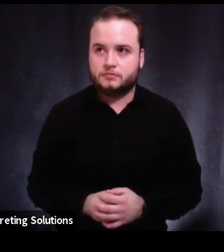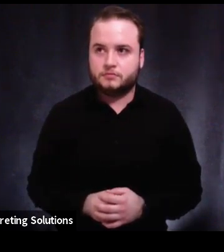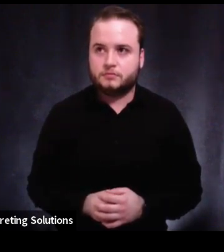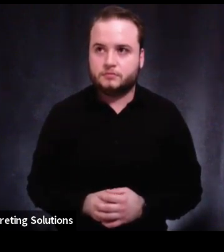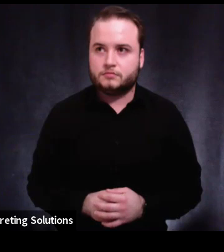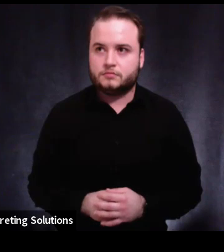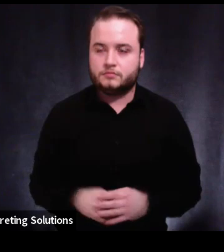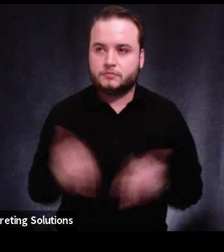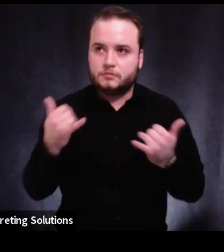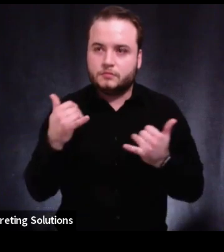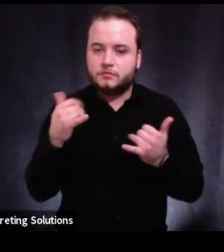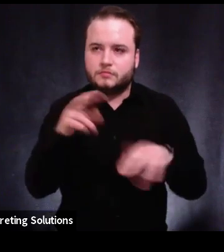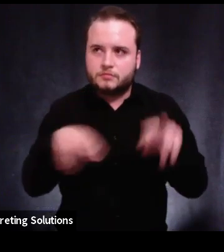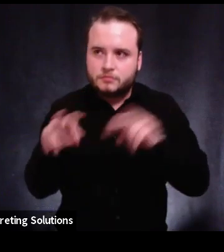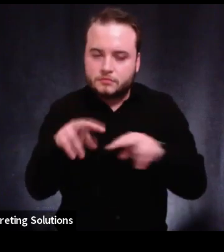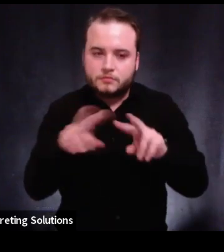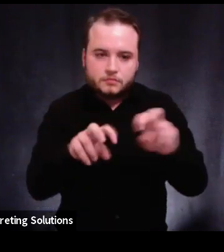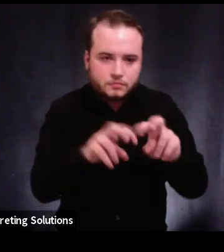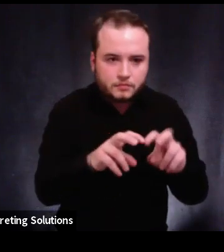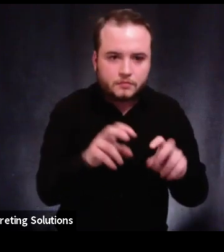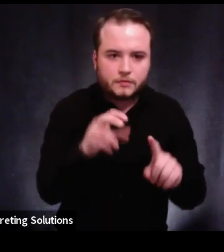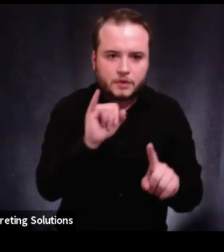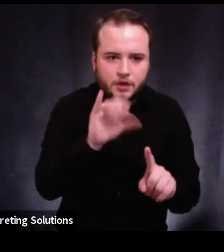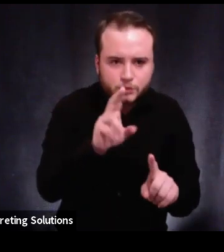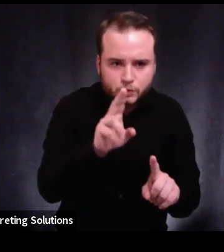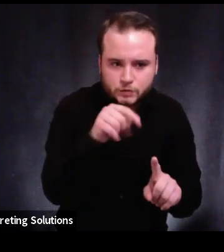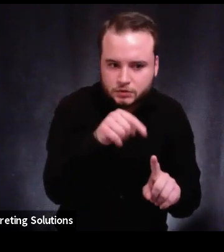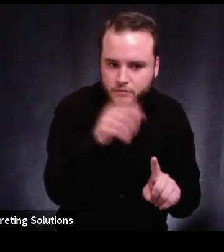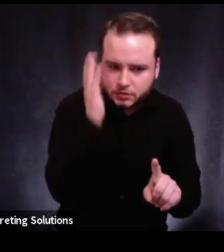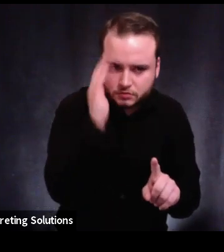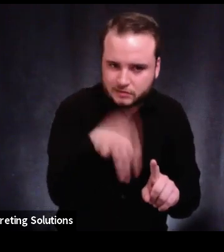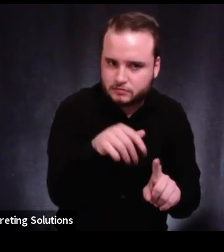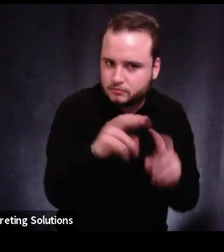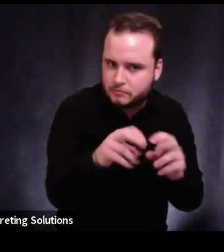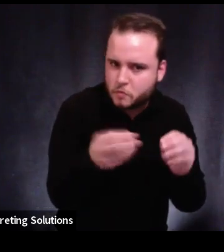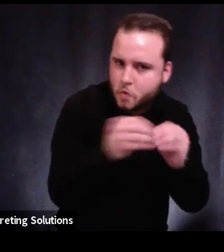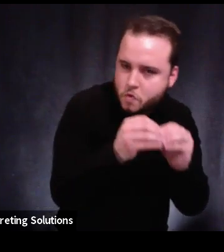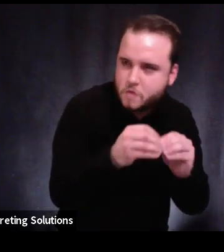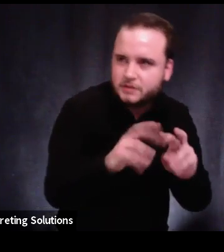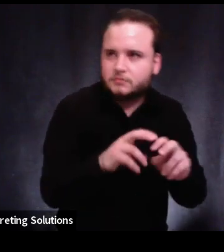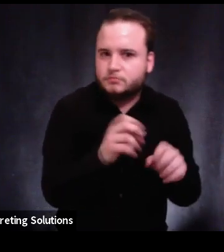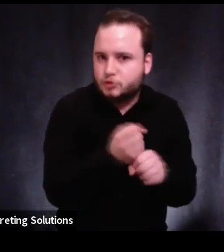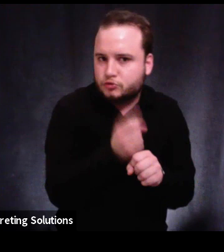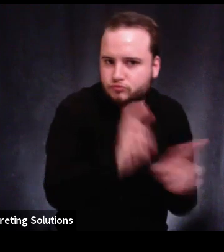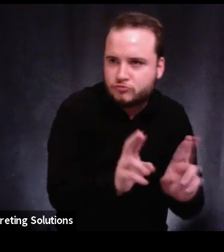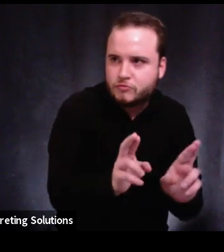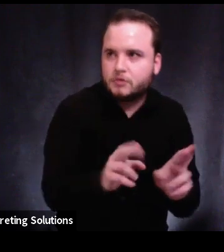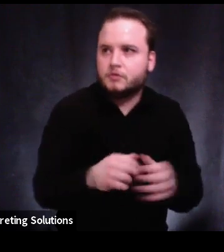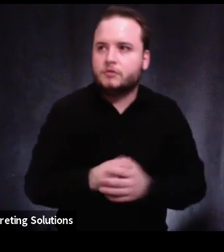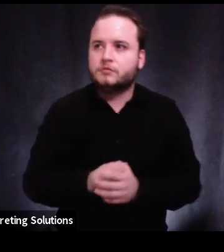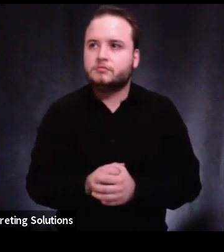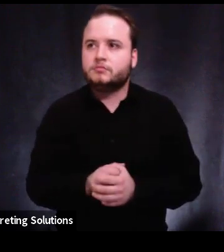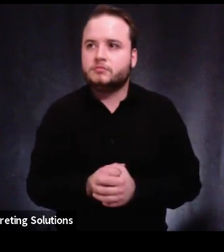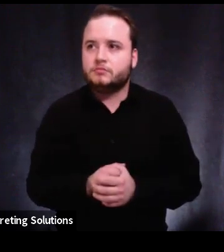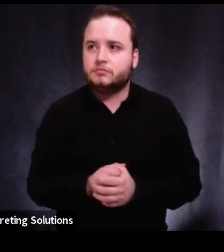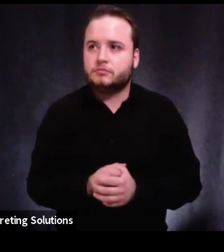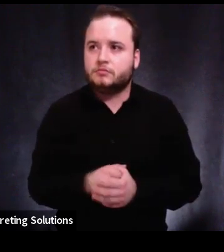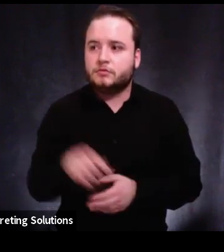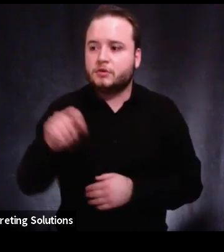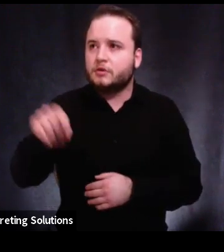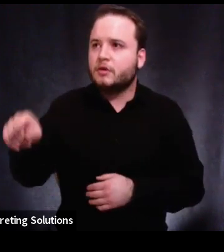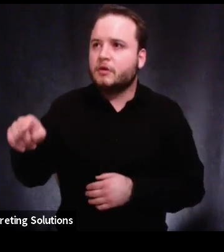But your observation is correct that at least in the short term, what that means is the healthcare workers